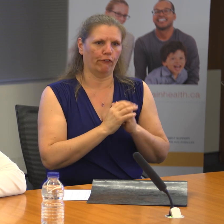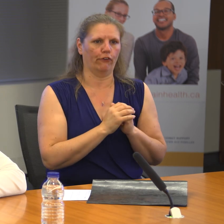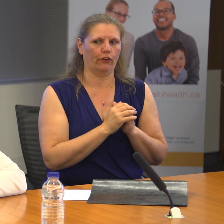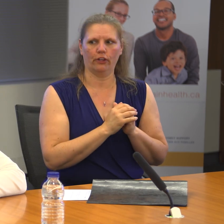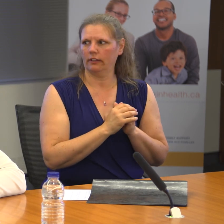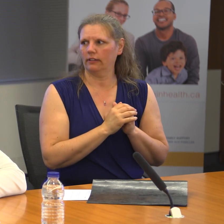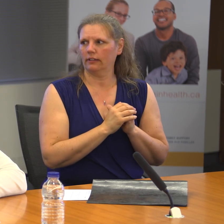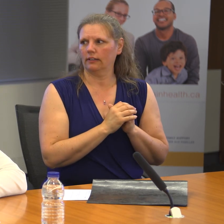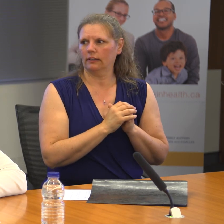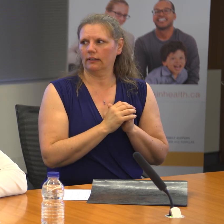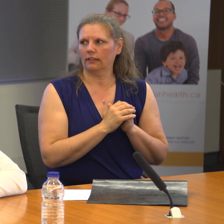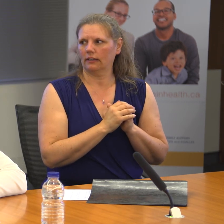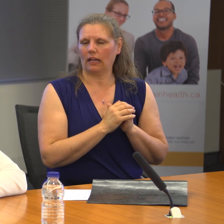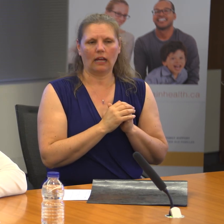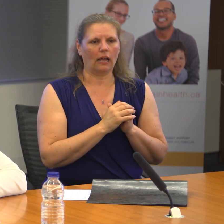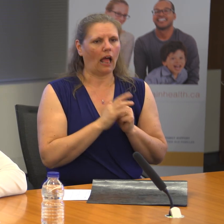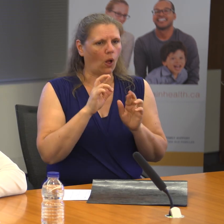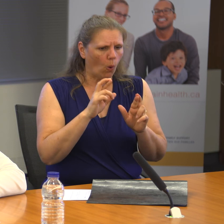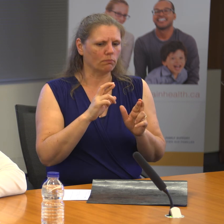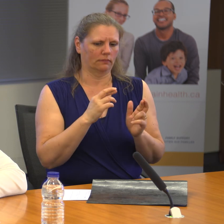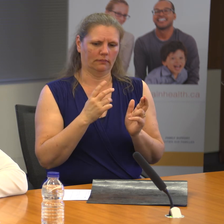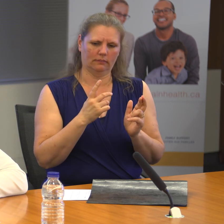your beautiful, beautiful children.